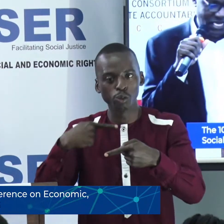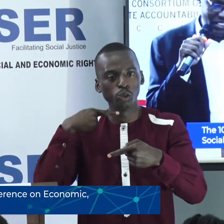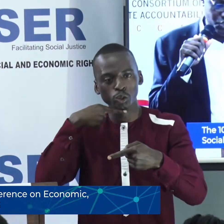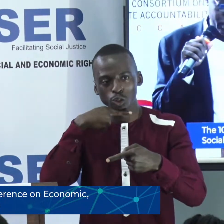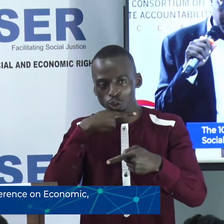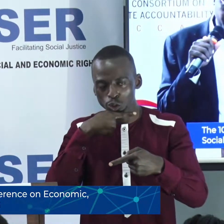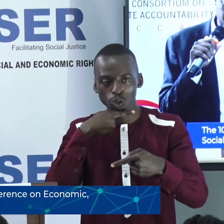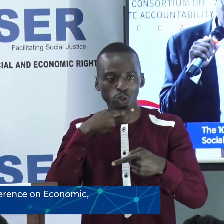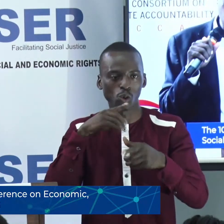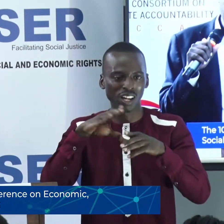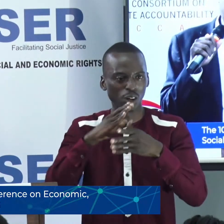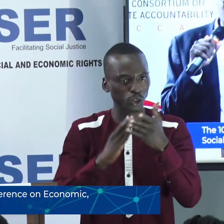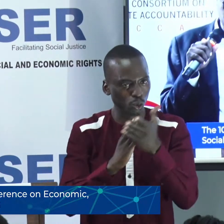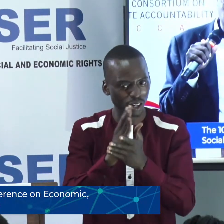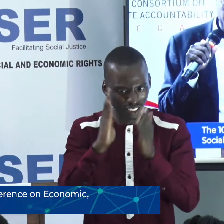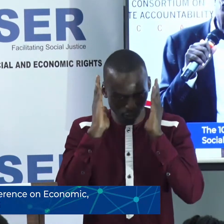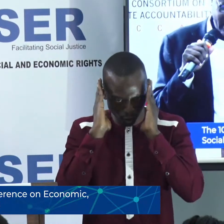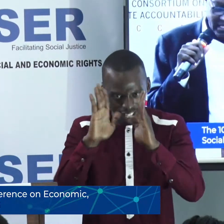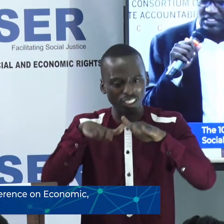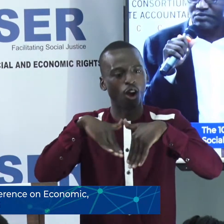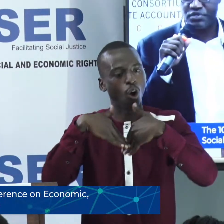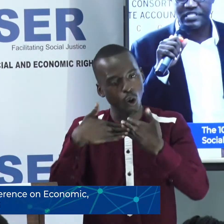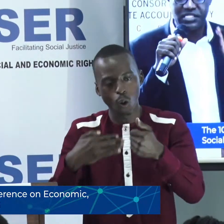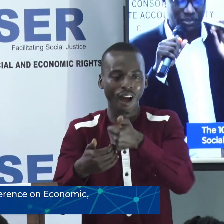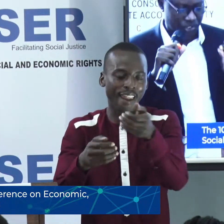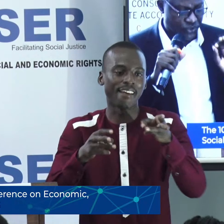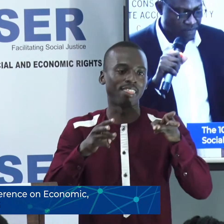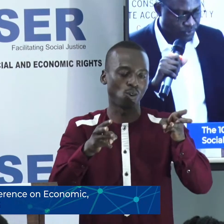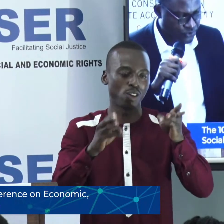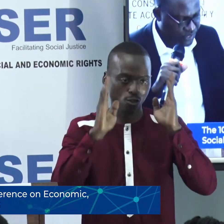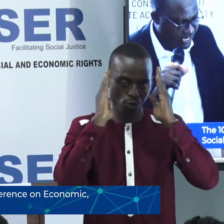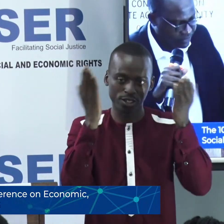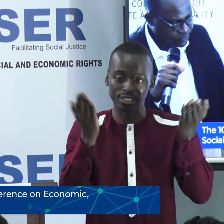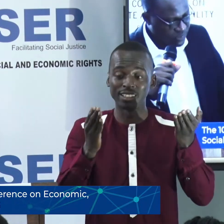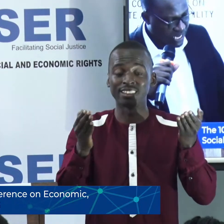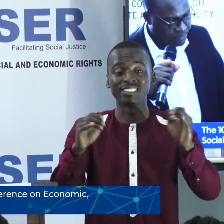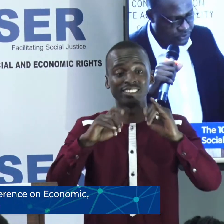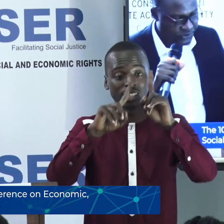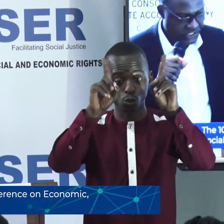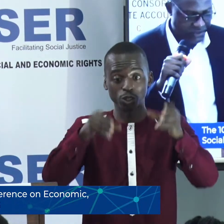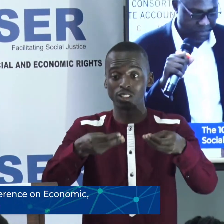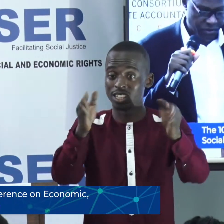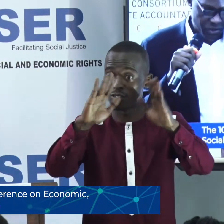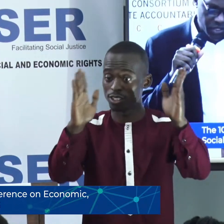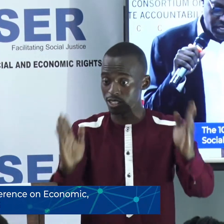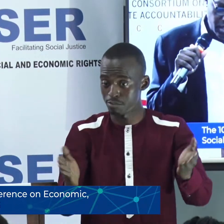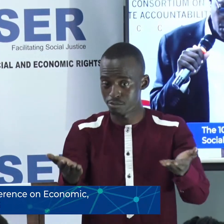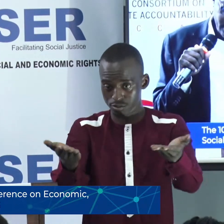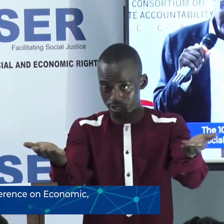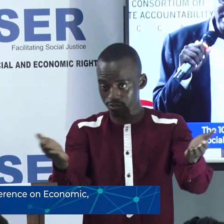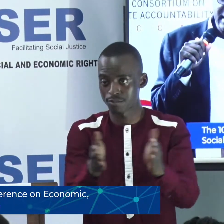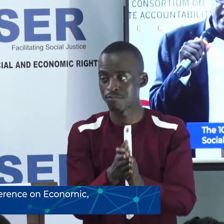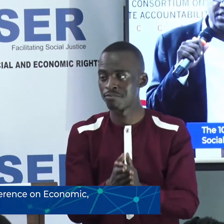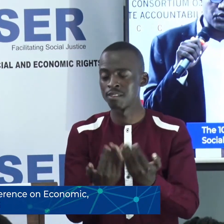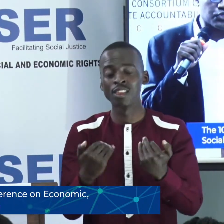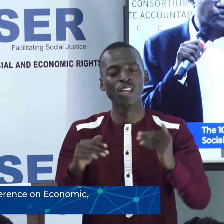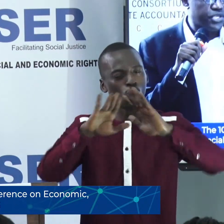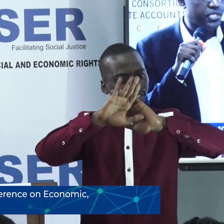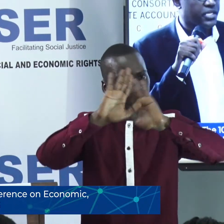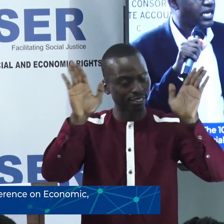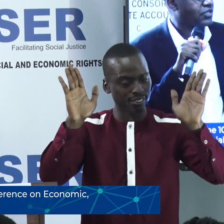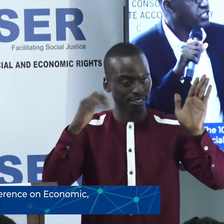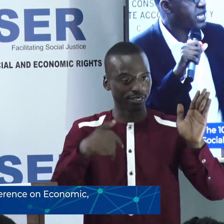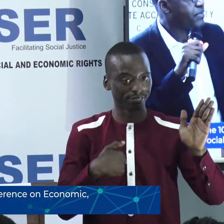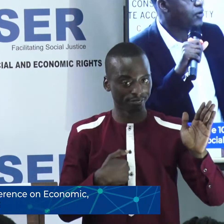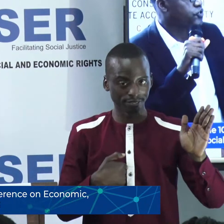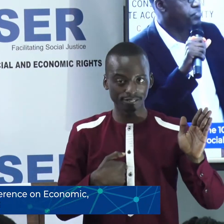rights and ensure that people's economic and social welfare is addressed? That's a question I put on the table. What is clear, though, to me,